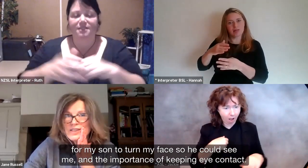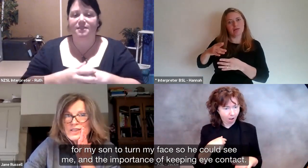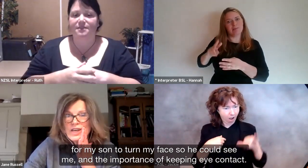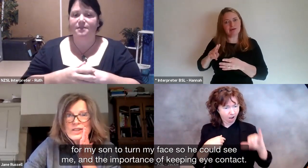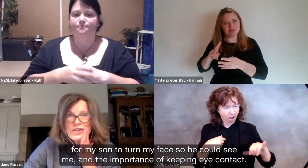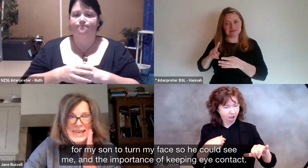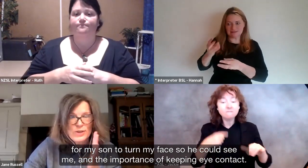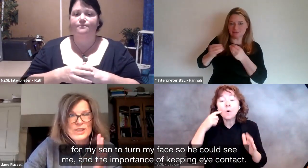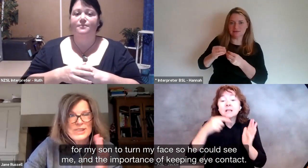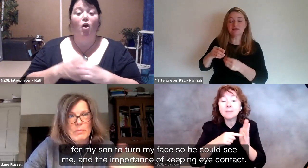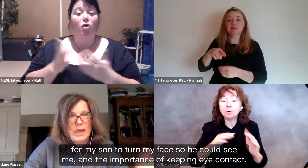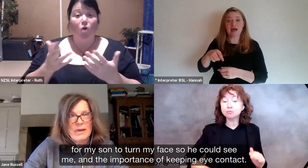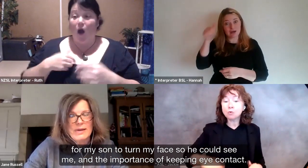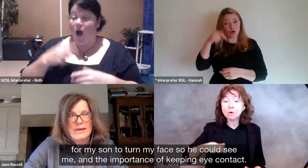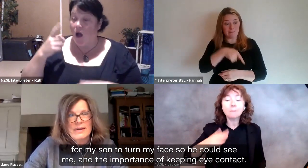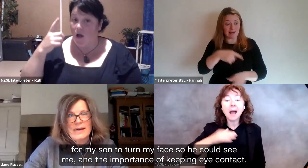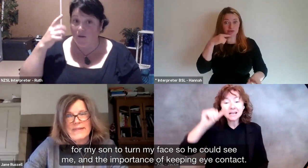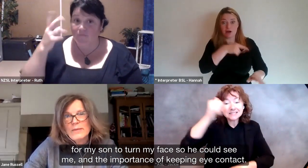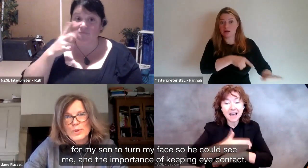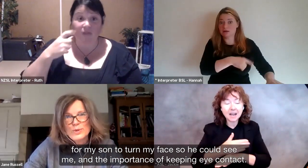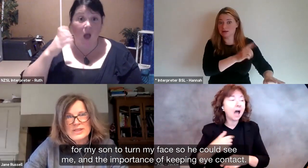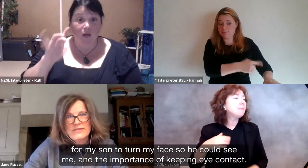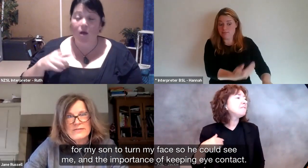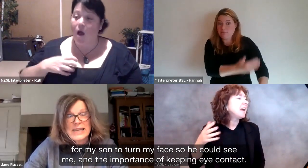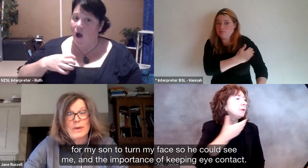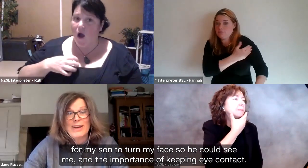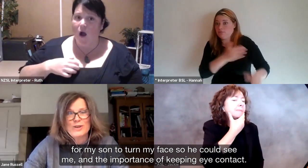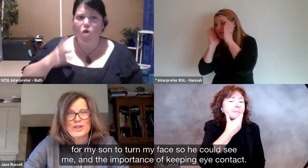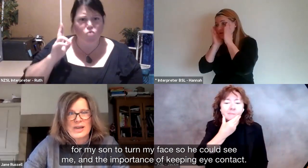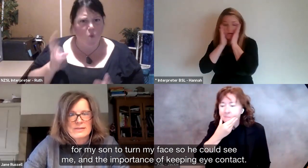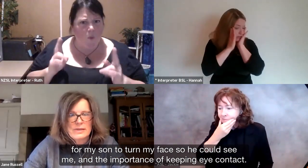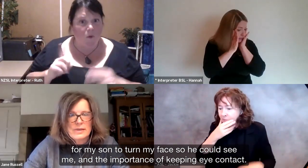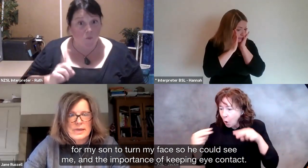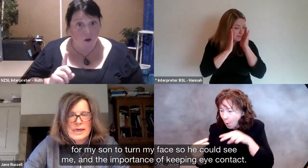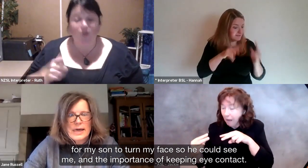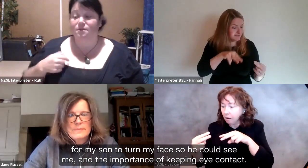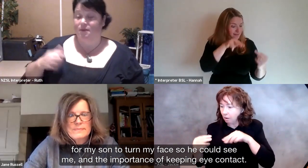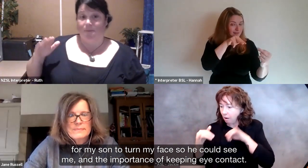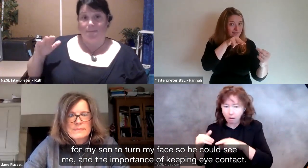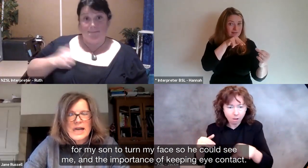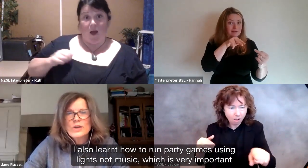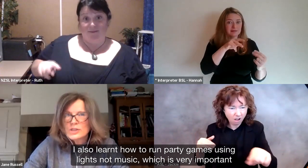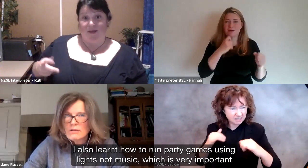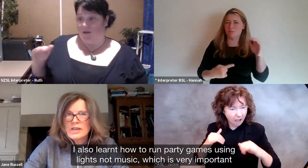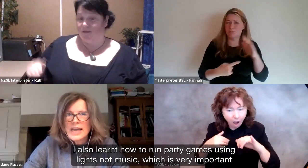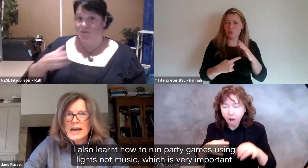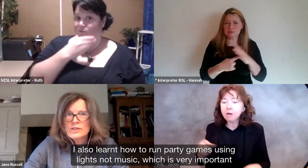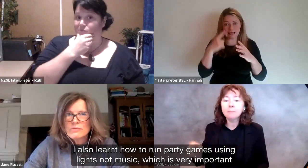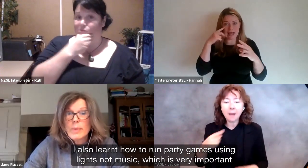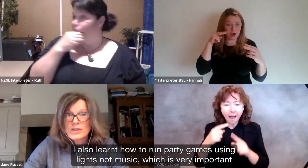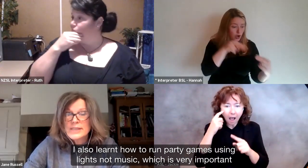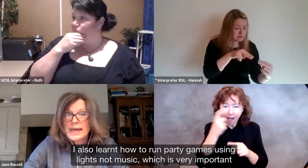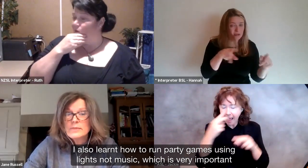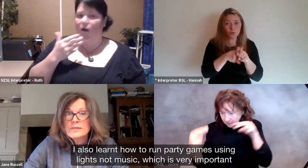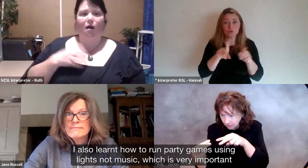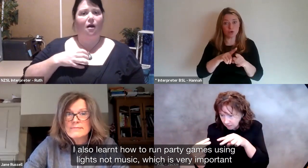face, so that he could see me, and the importance of keeping eye contact. I also learned how to